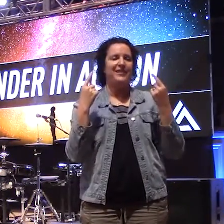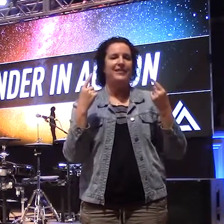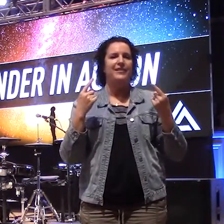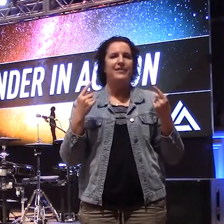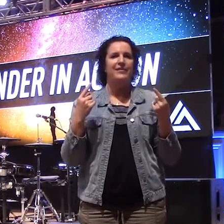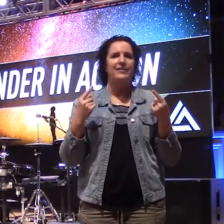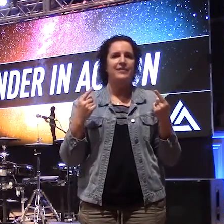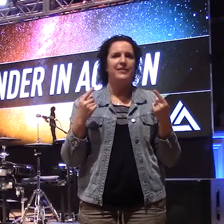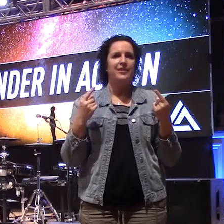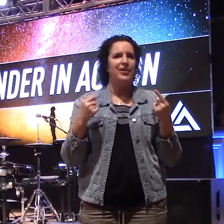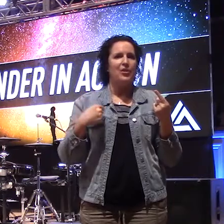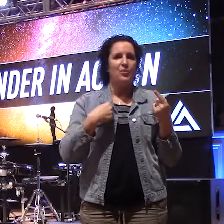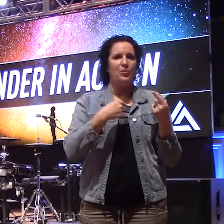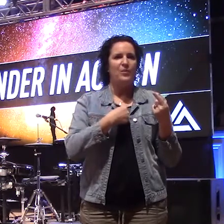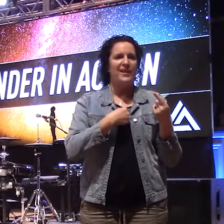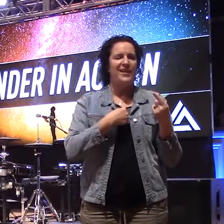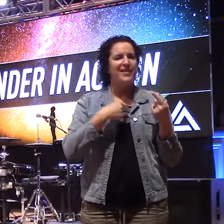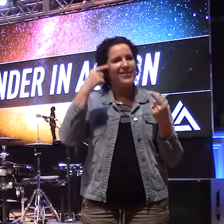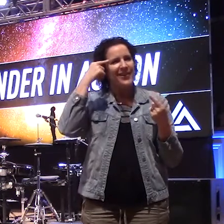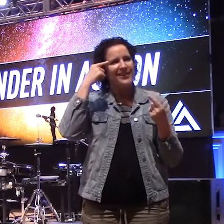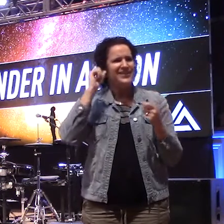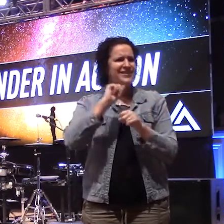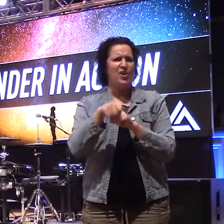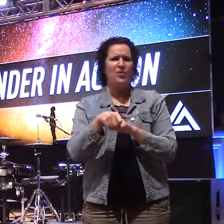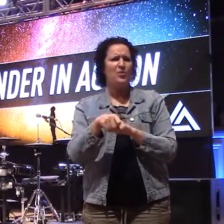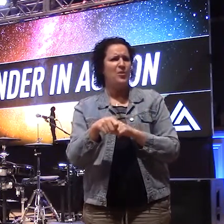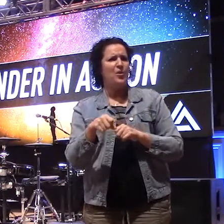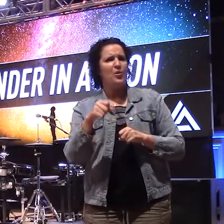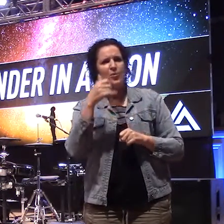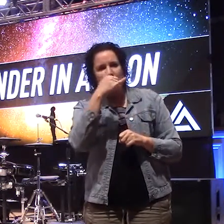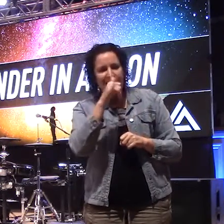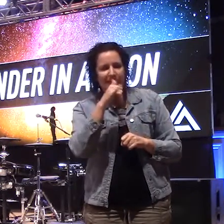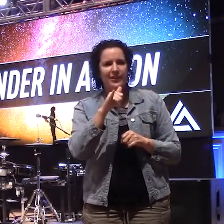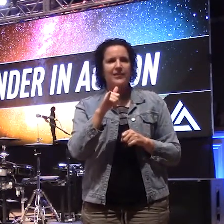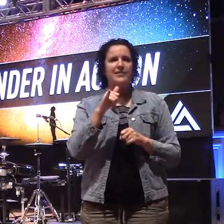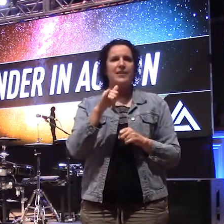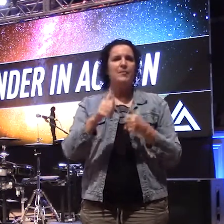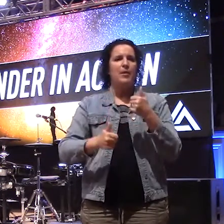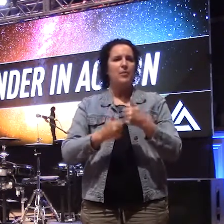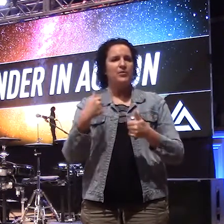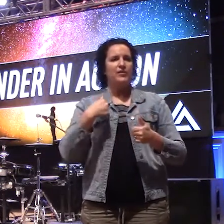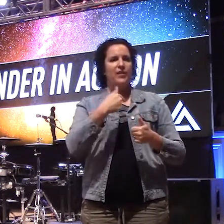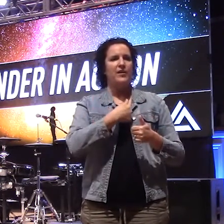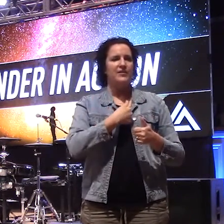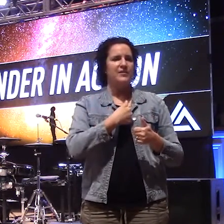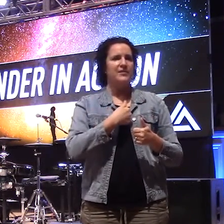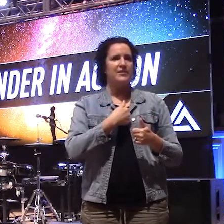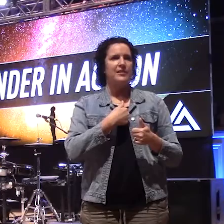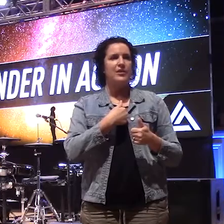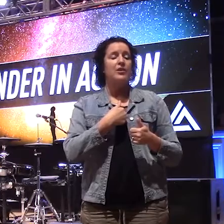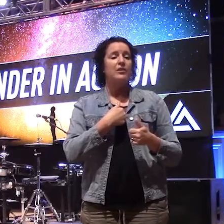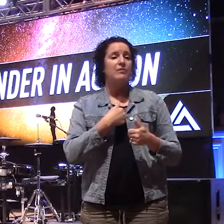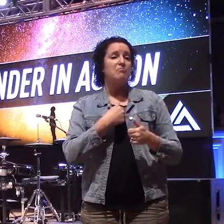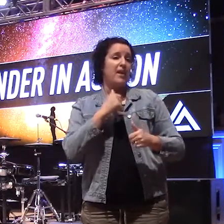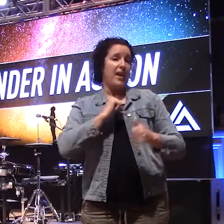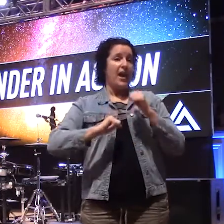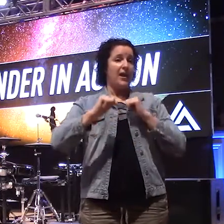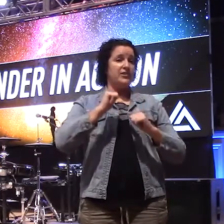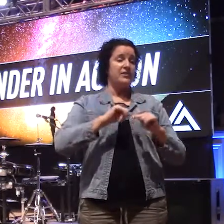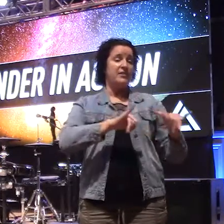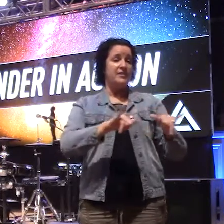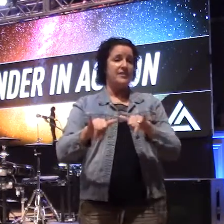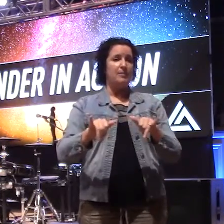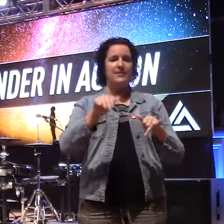to be God, and we say it's so ridiculous. But most of us live our life, we are practical atheists.